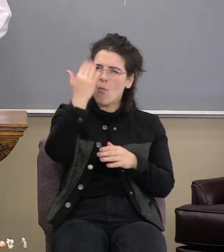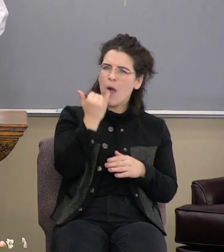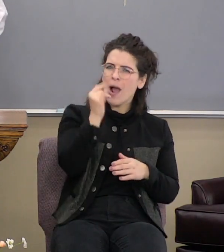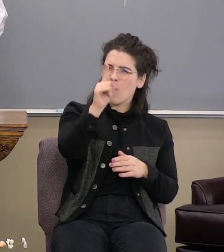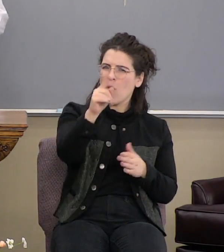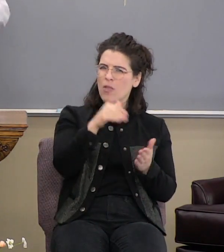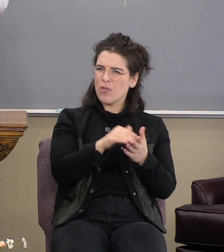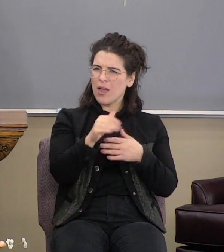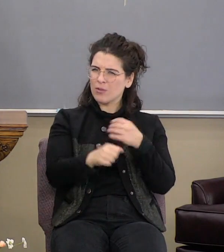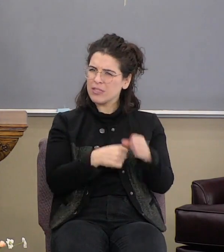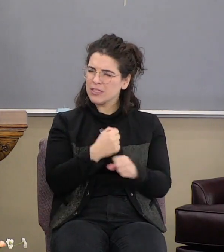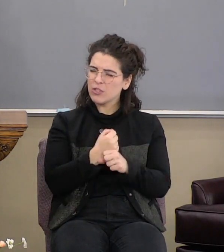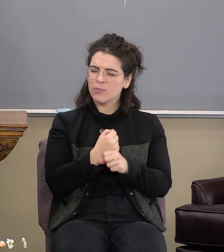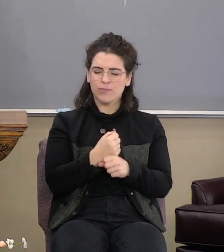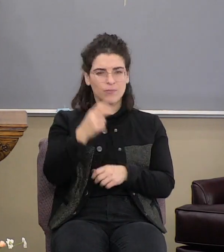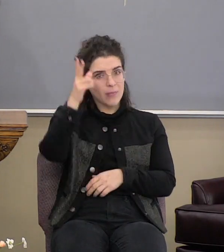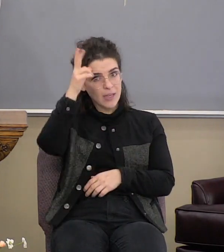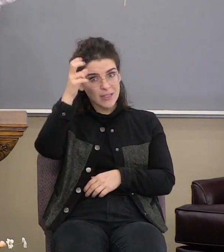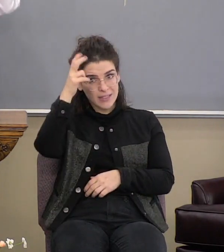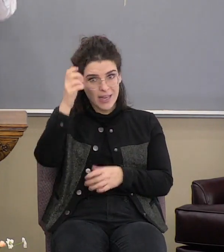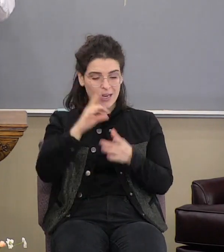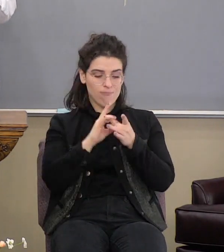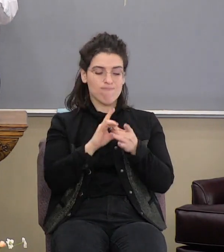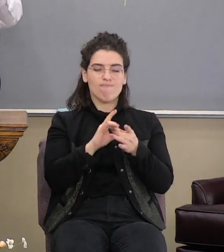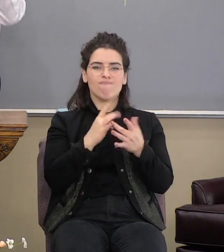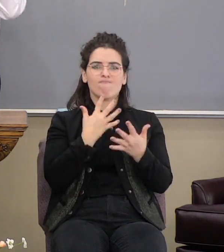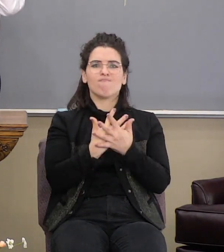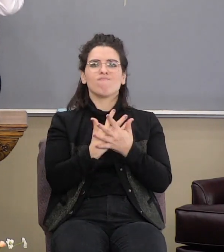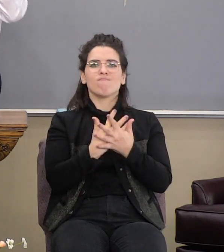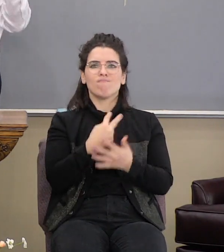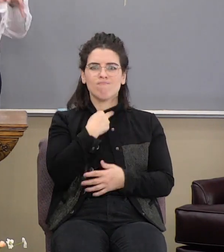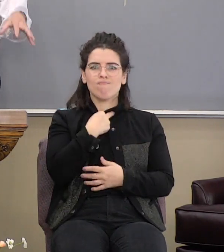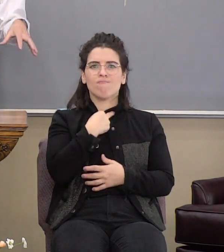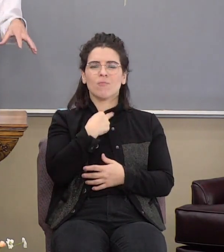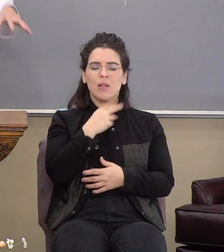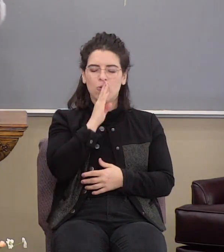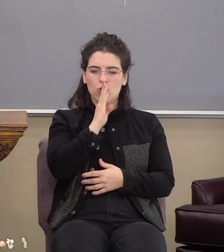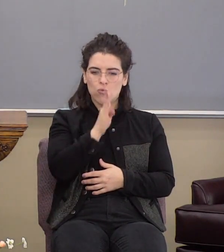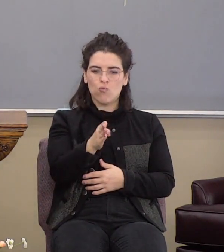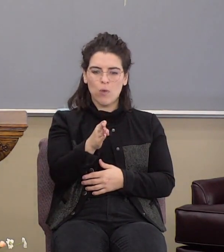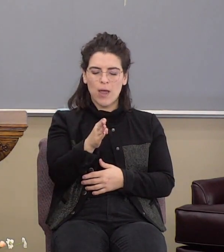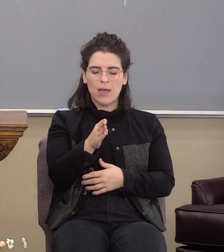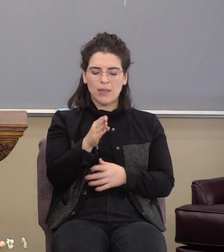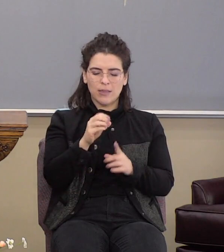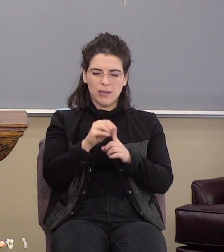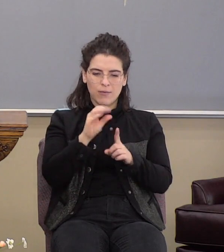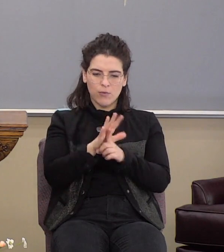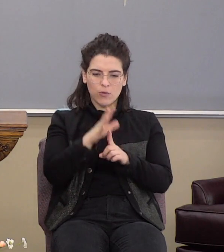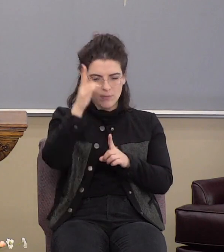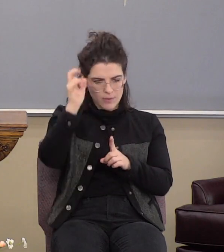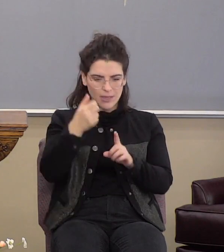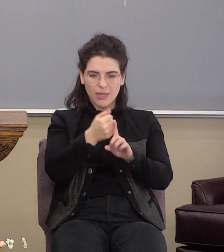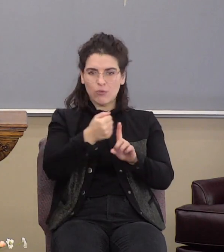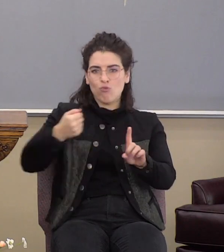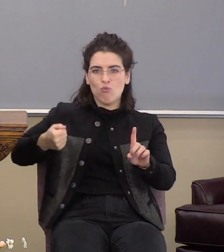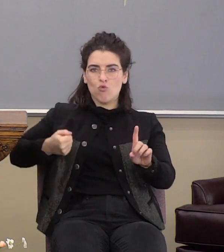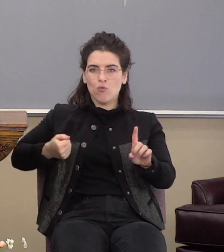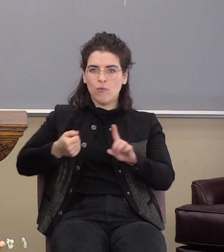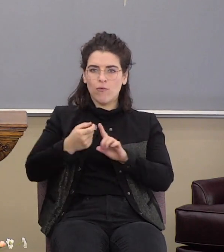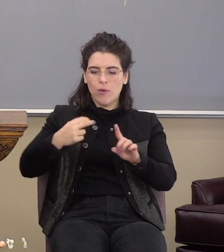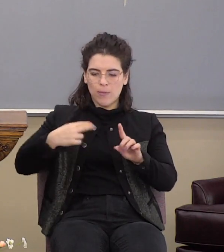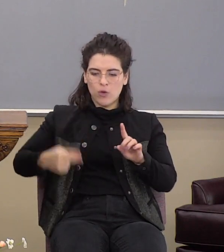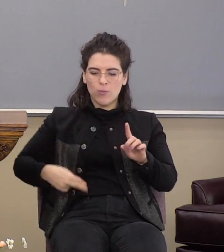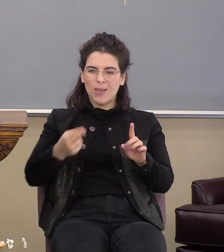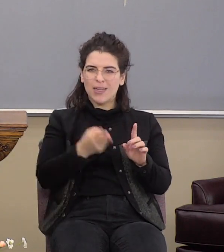is bound. The influence, the direct influence of Satan himself is removed from human